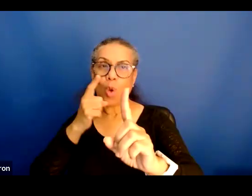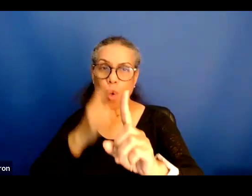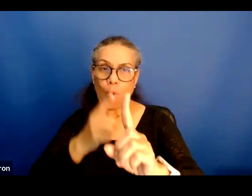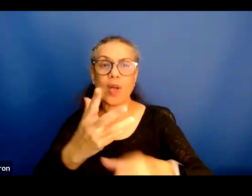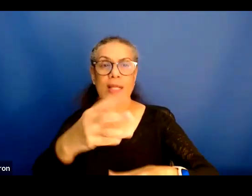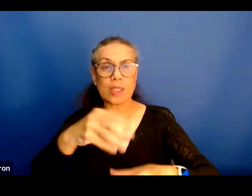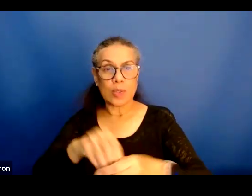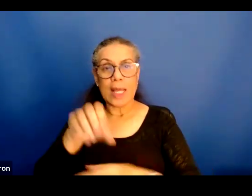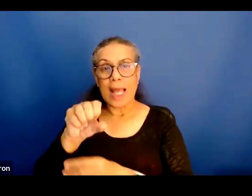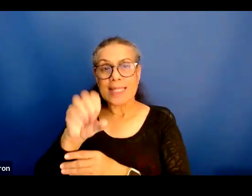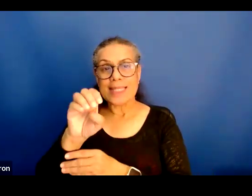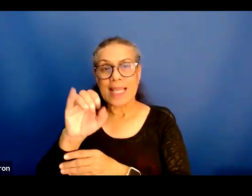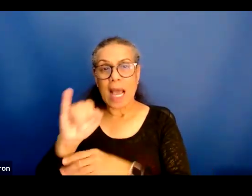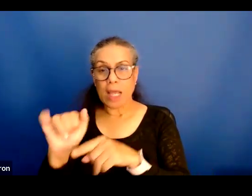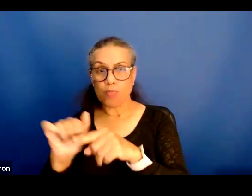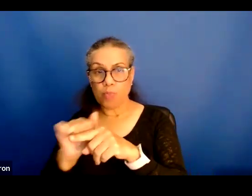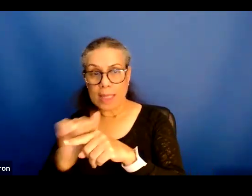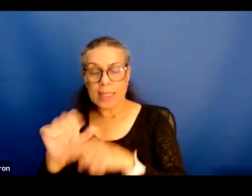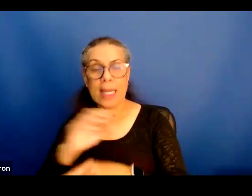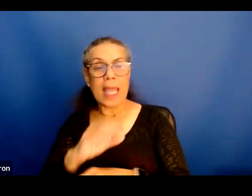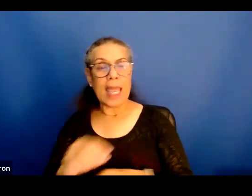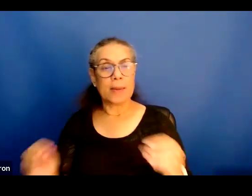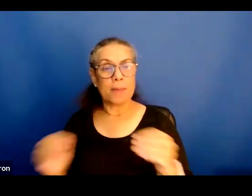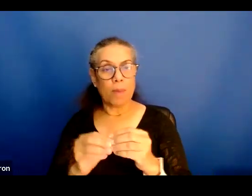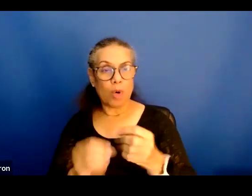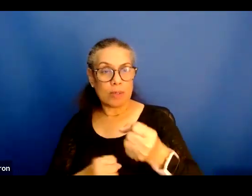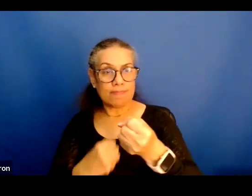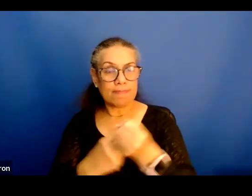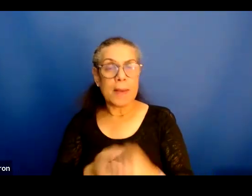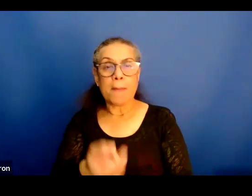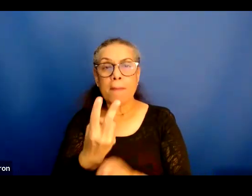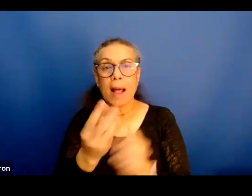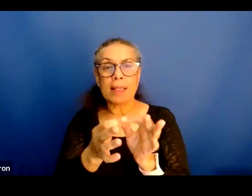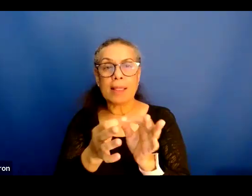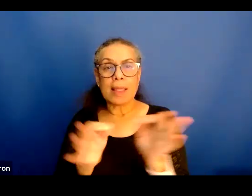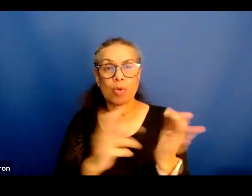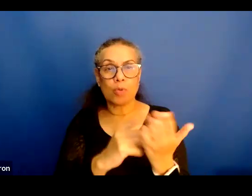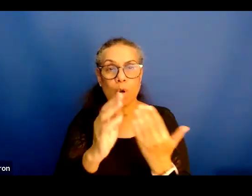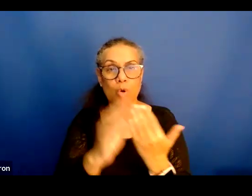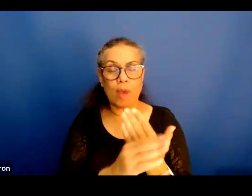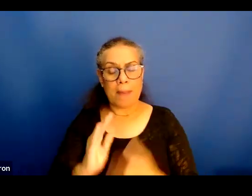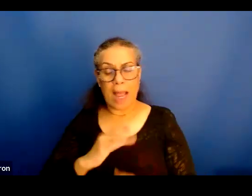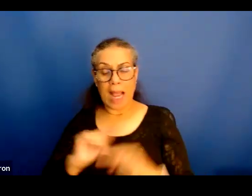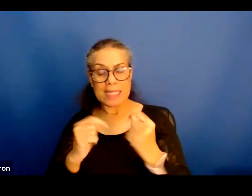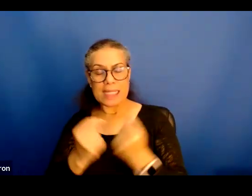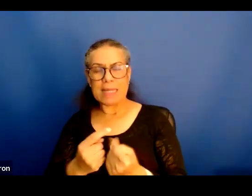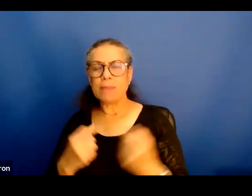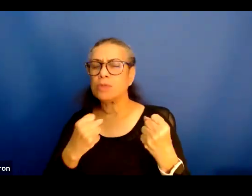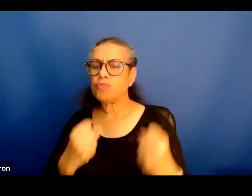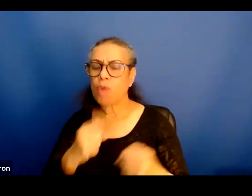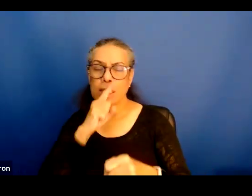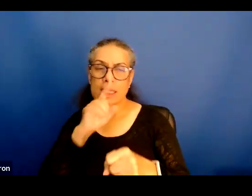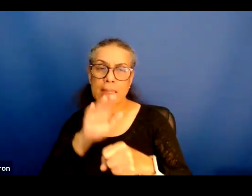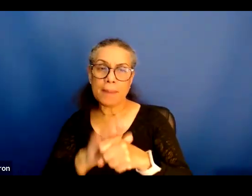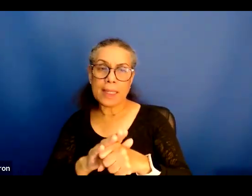inclusive SEI practices and strengthened bilingual programming. Our team remains deeply committed to